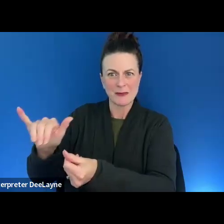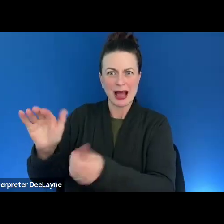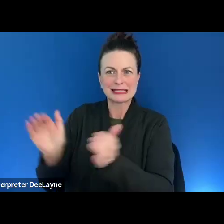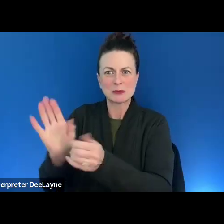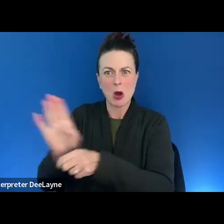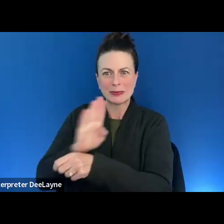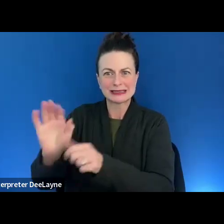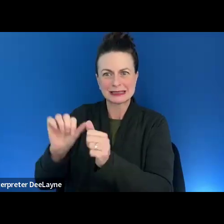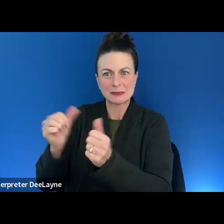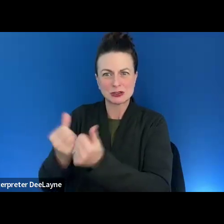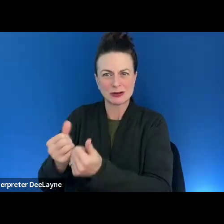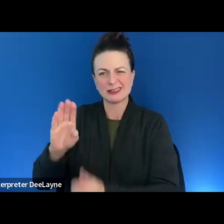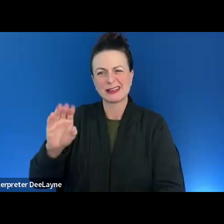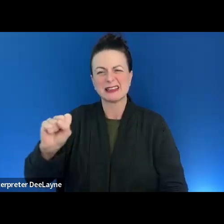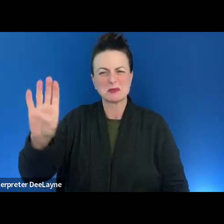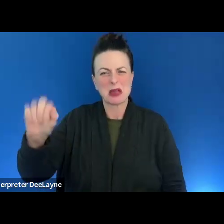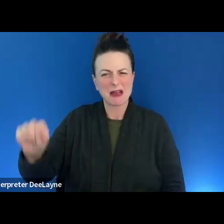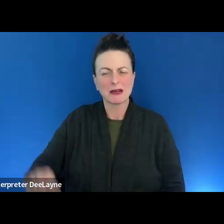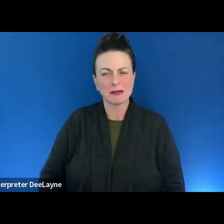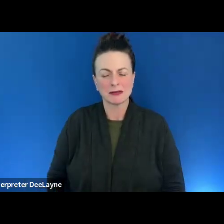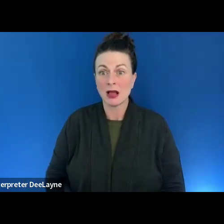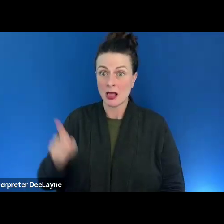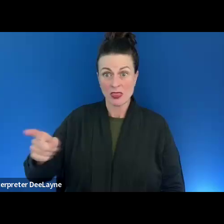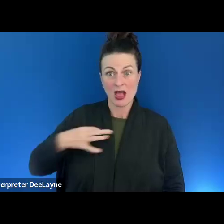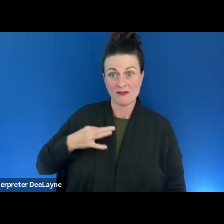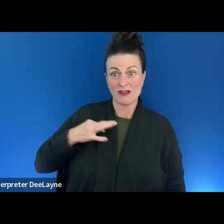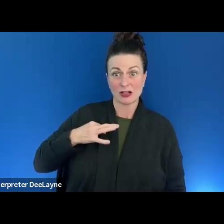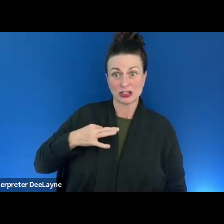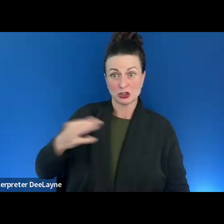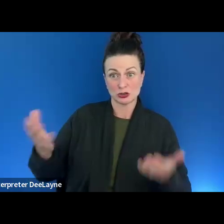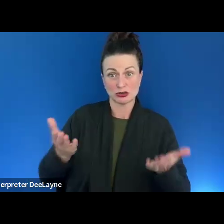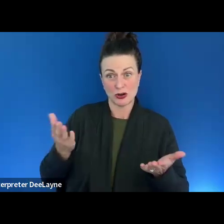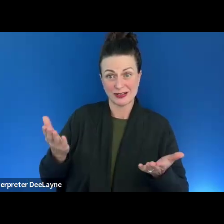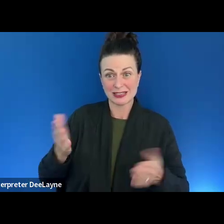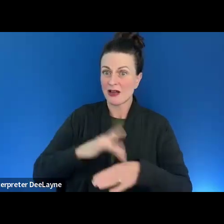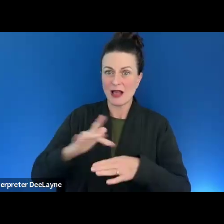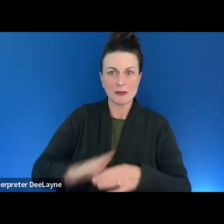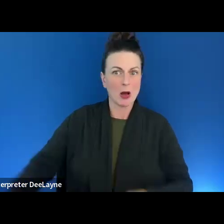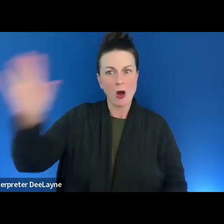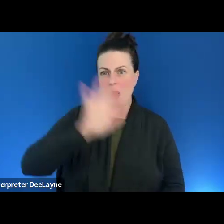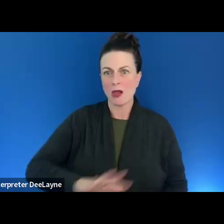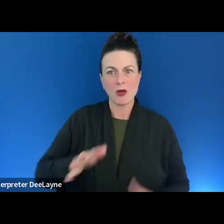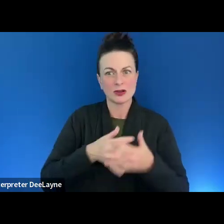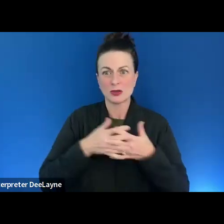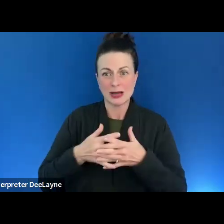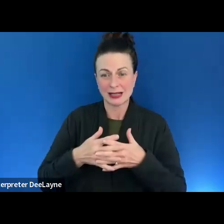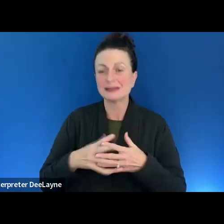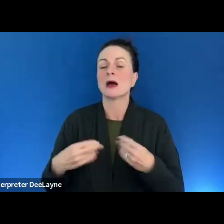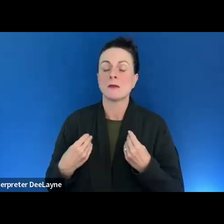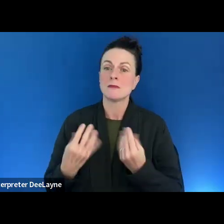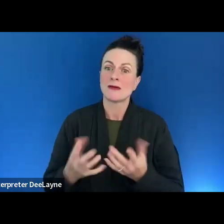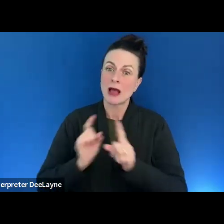Small Business Administration, and they are a volunteer service that's available in the entire United States. And they